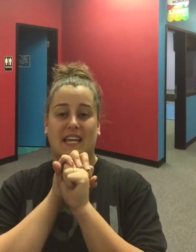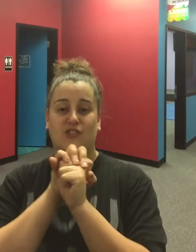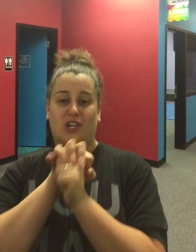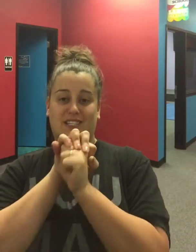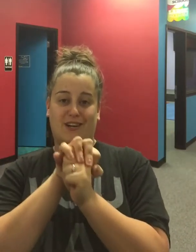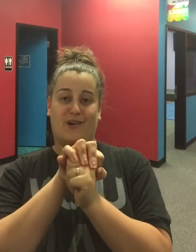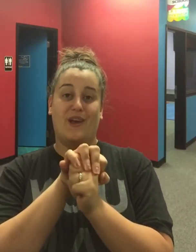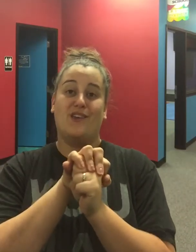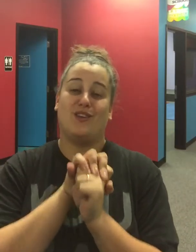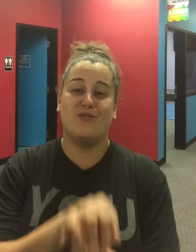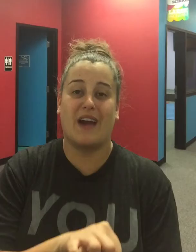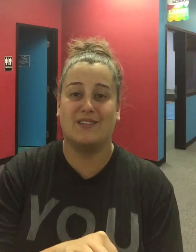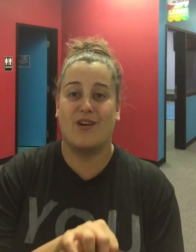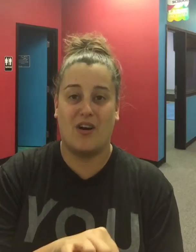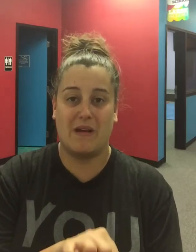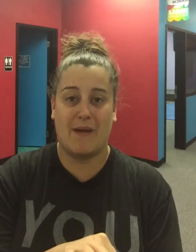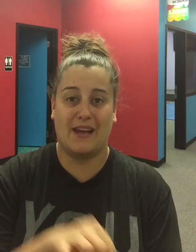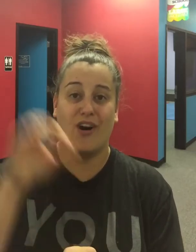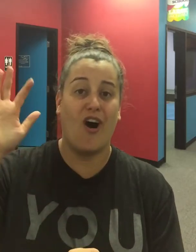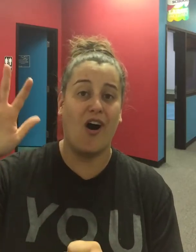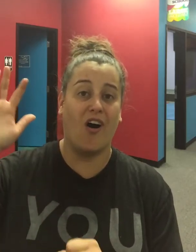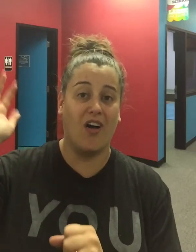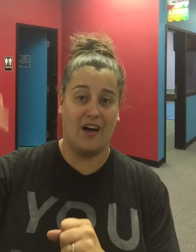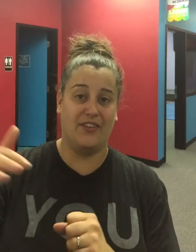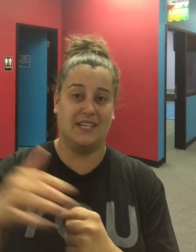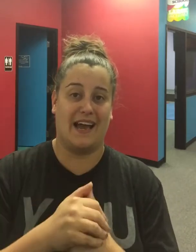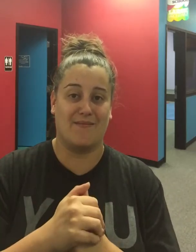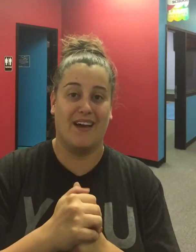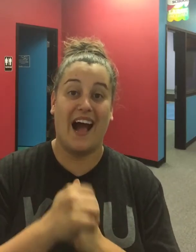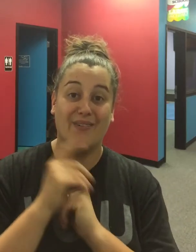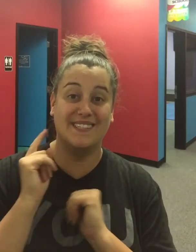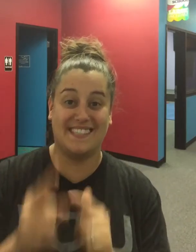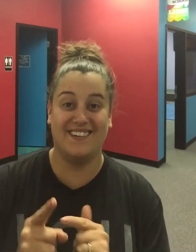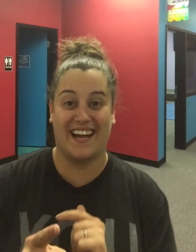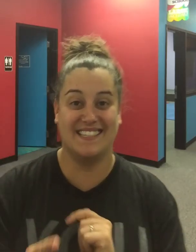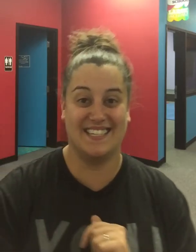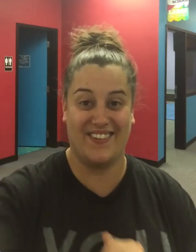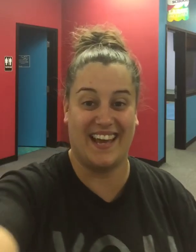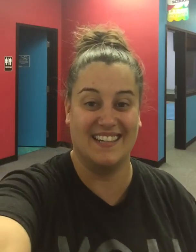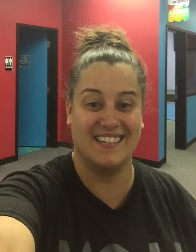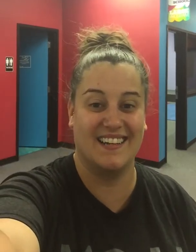and just know that you guys are on my mind all of the time. I will see you guys this weekend.